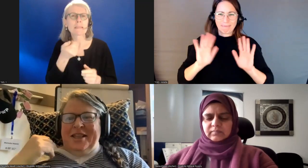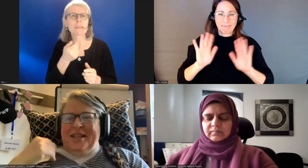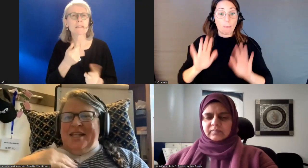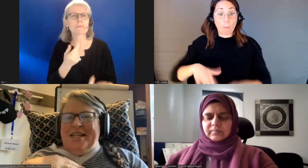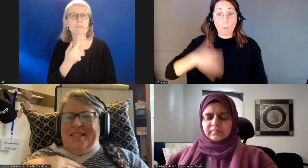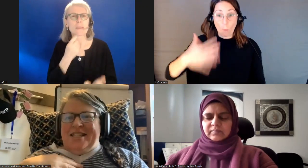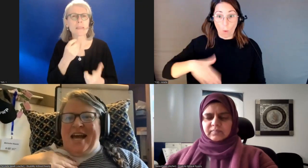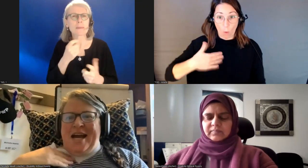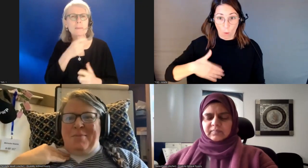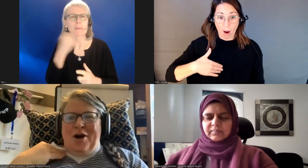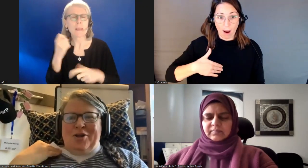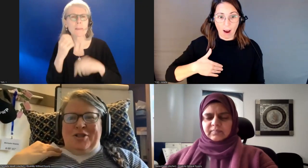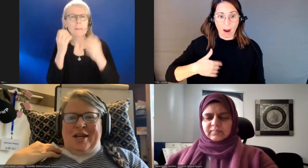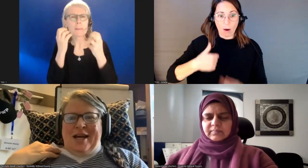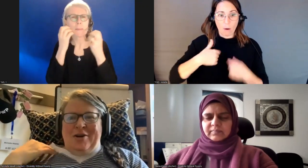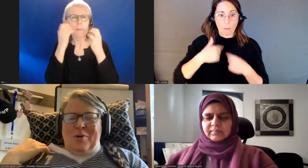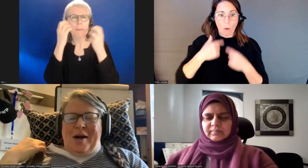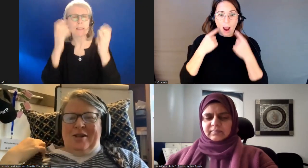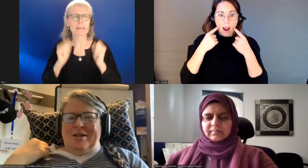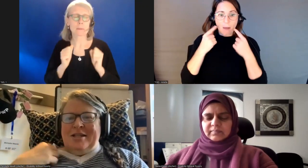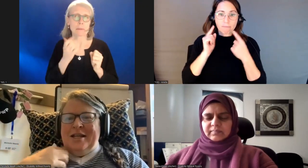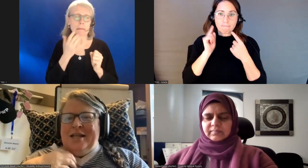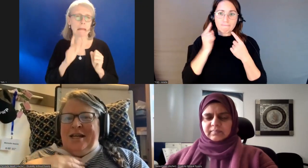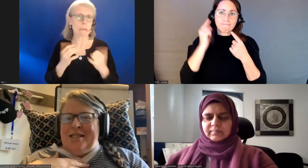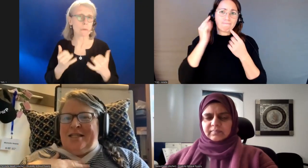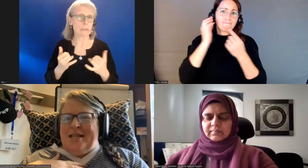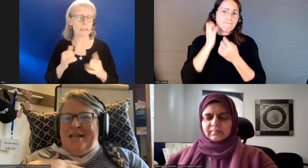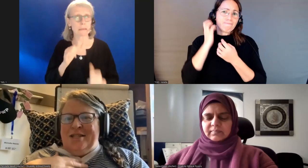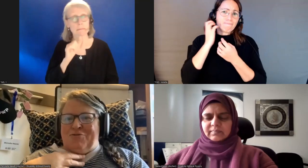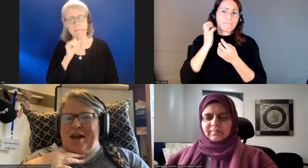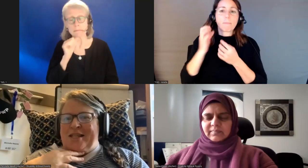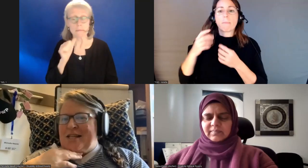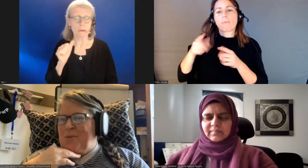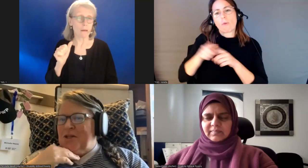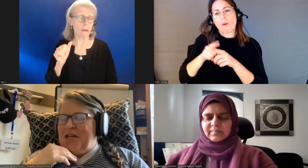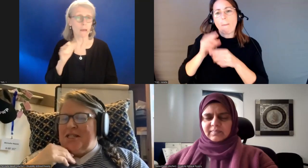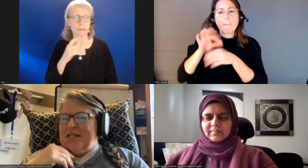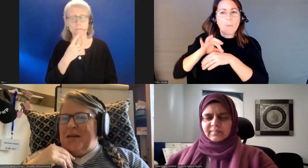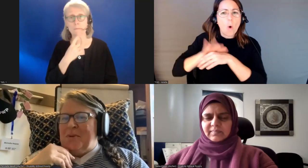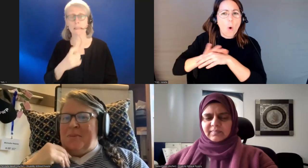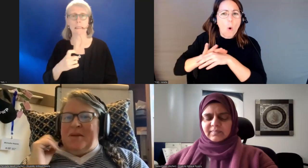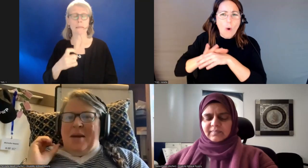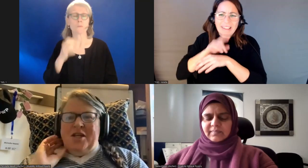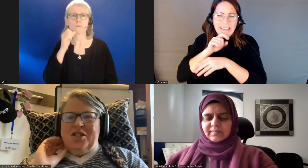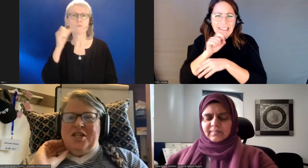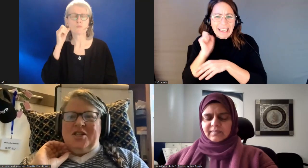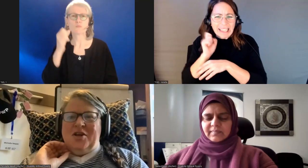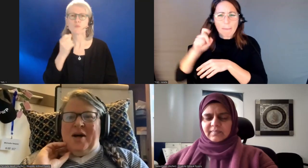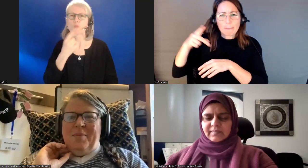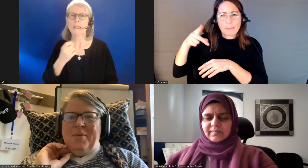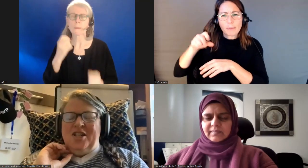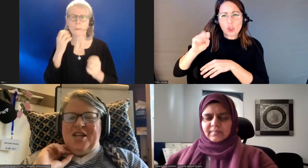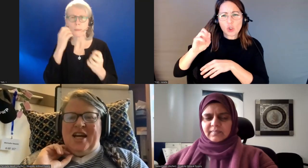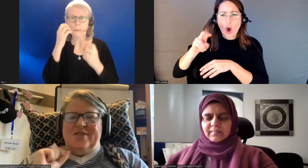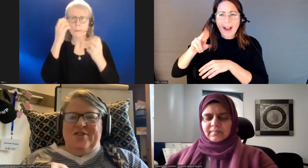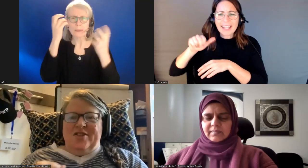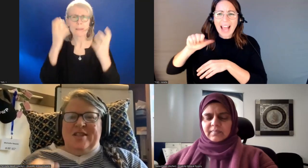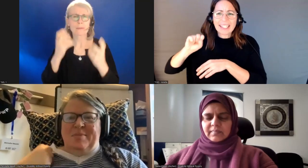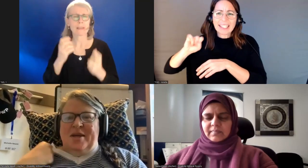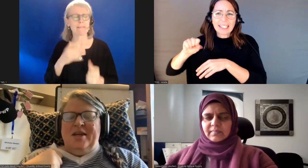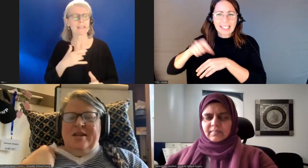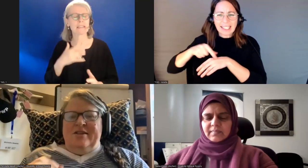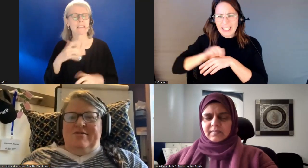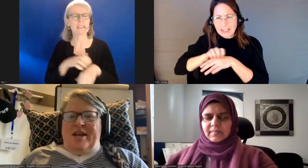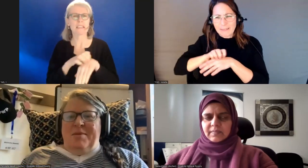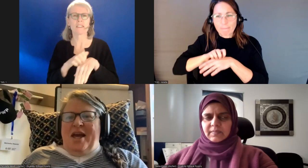that luckily today I don't quite look as red as I was yesterday, but I'm itchy. So I apologize if you